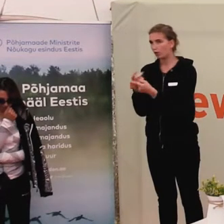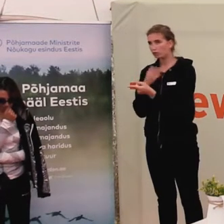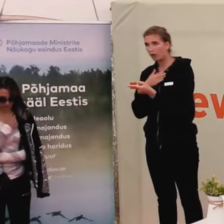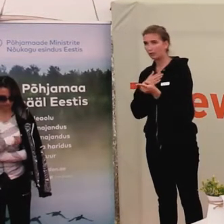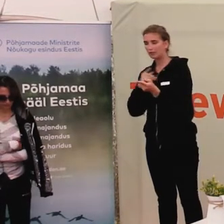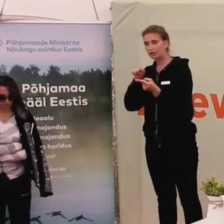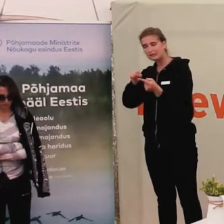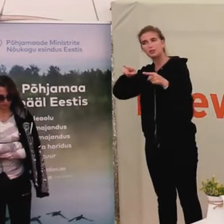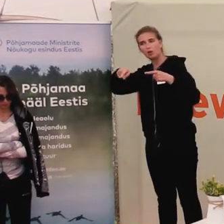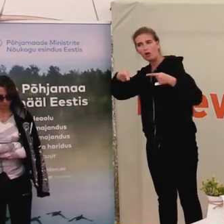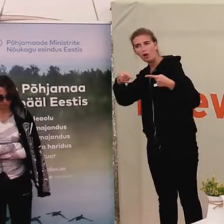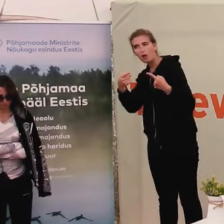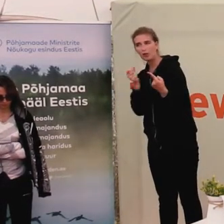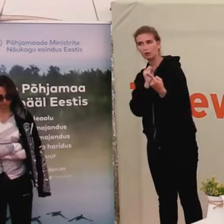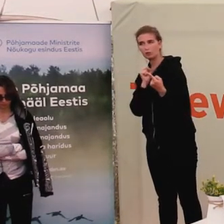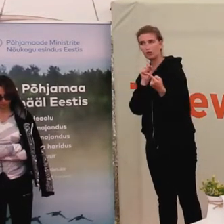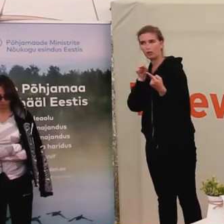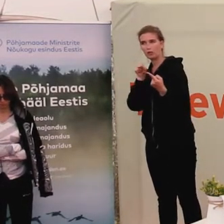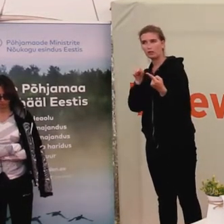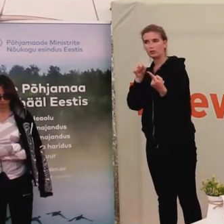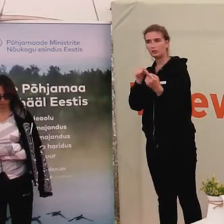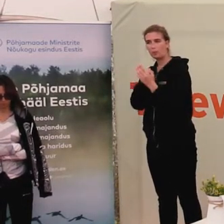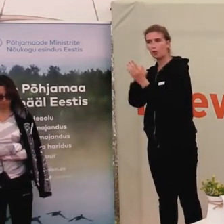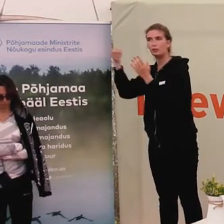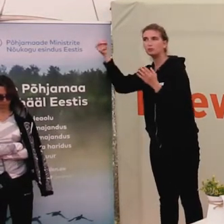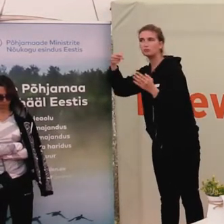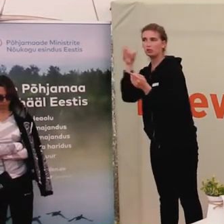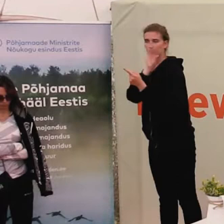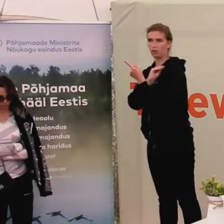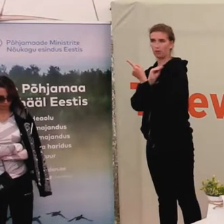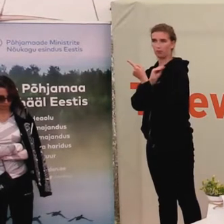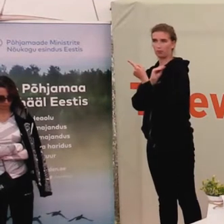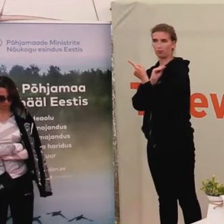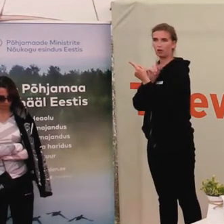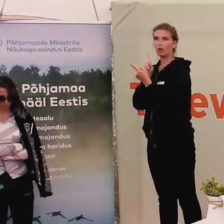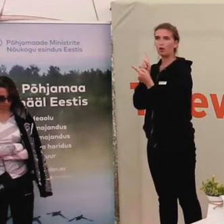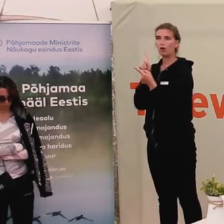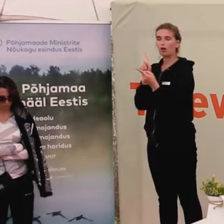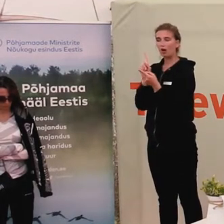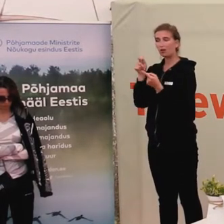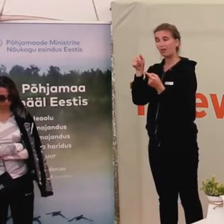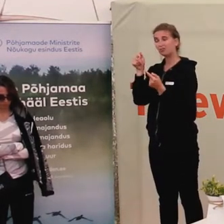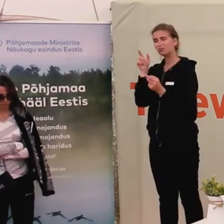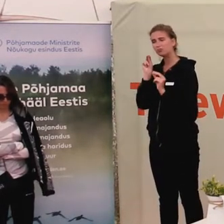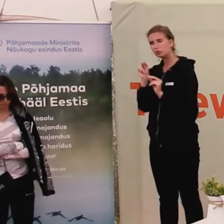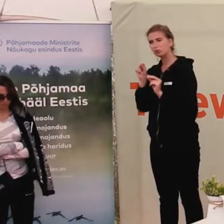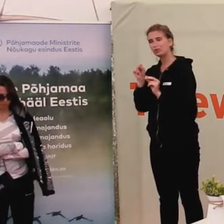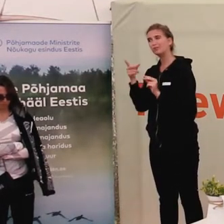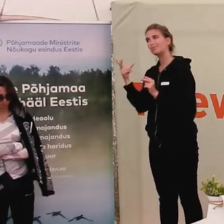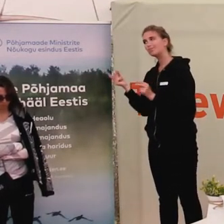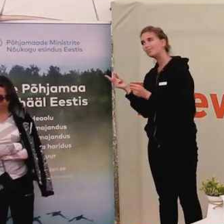a bit growth to work as a stimulus for investments. But of course, then at the other